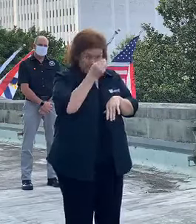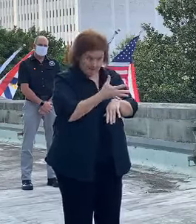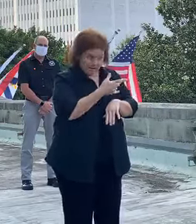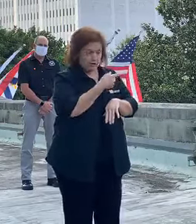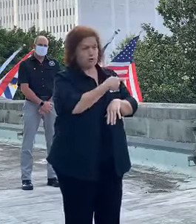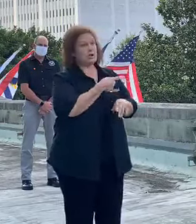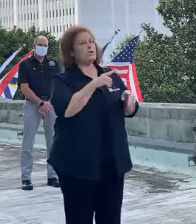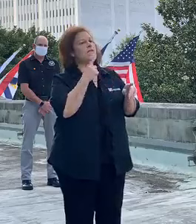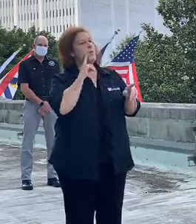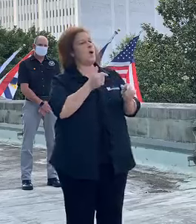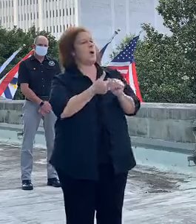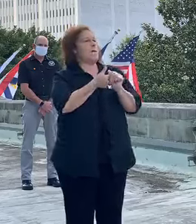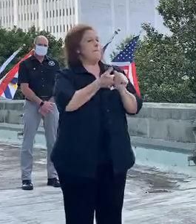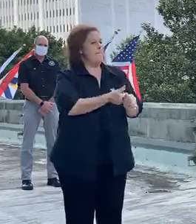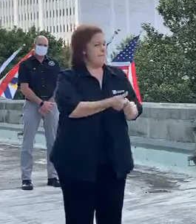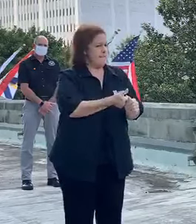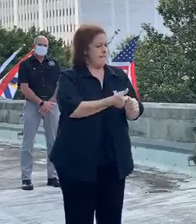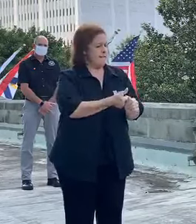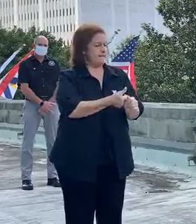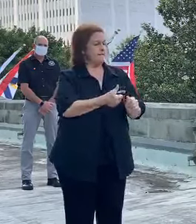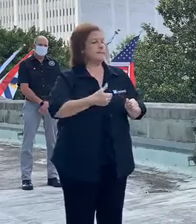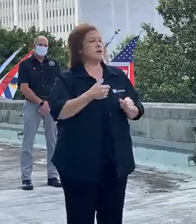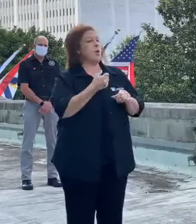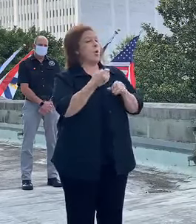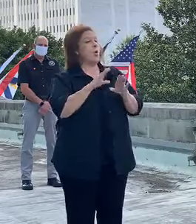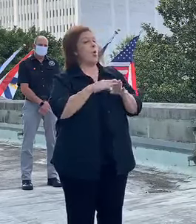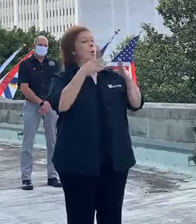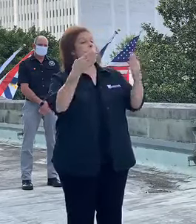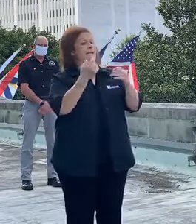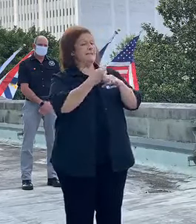on compliance.